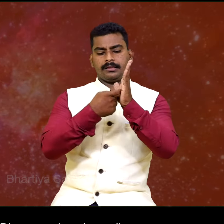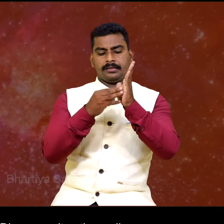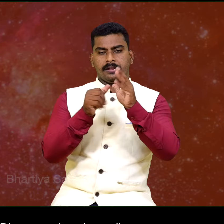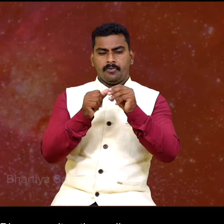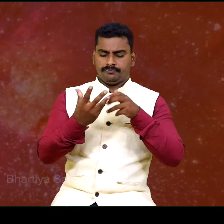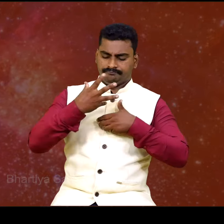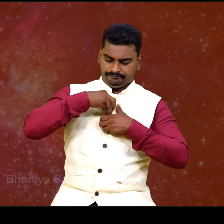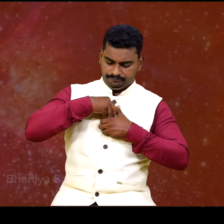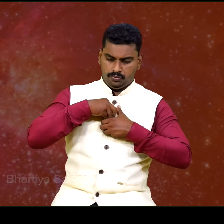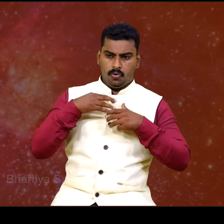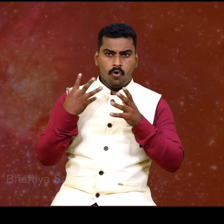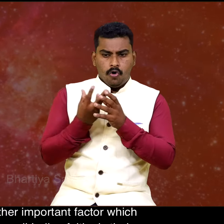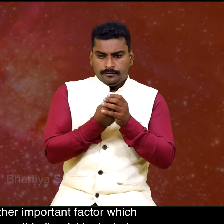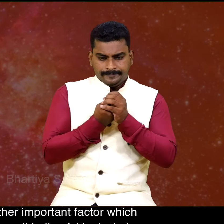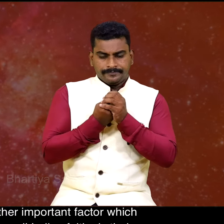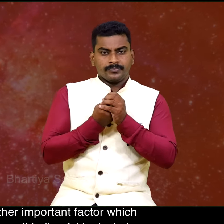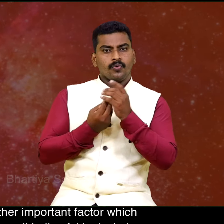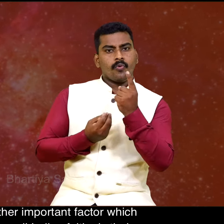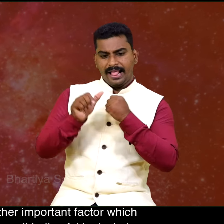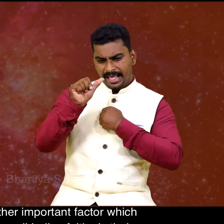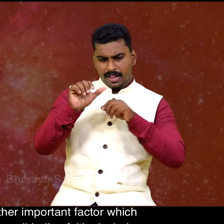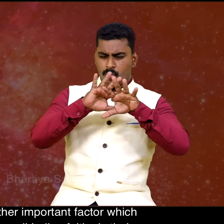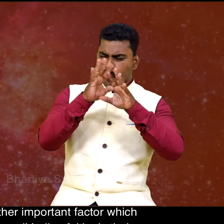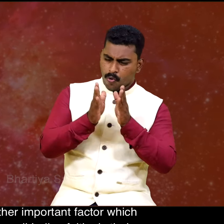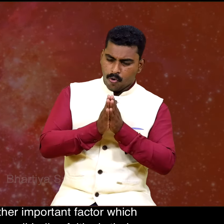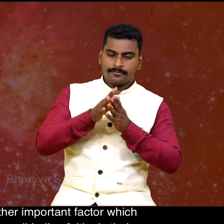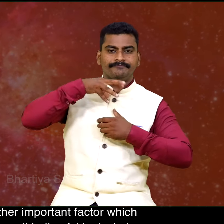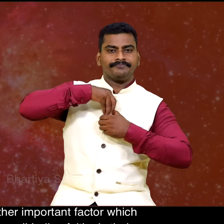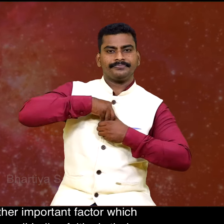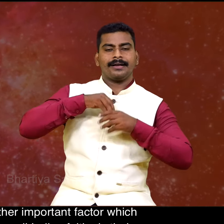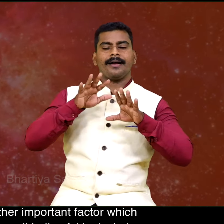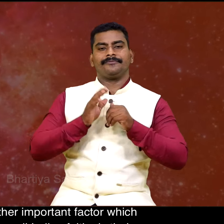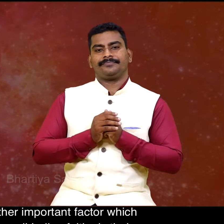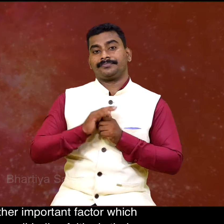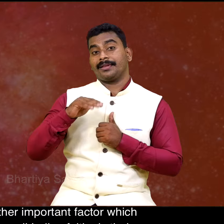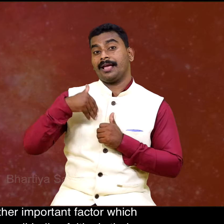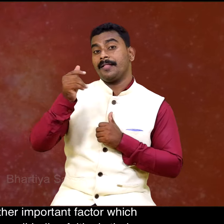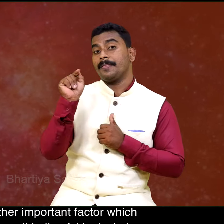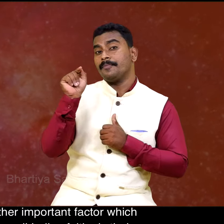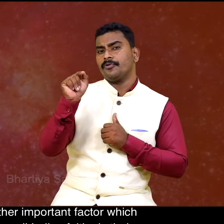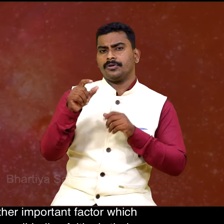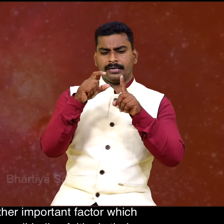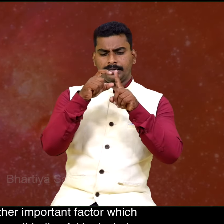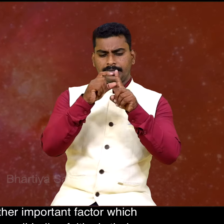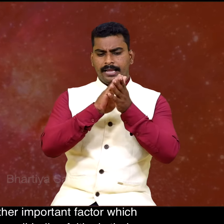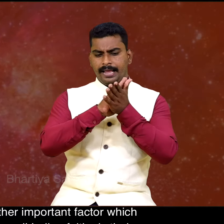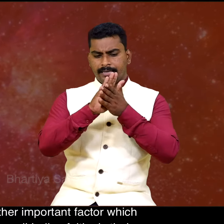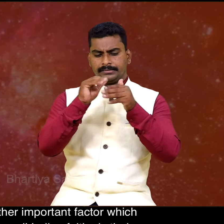Another important factor which unites all Indian faiths is their allegiance